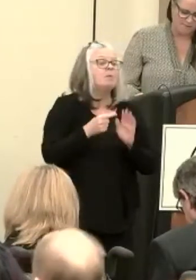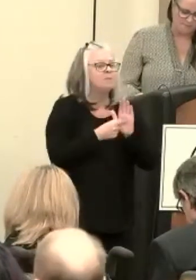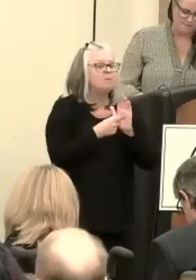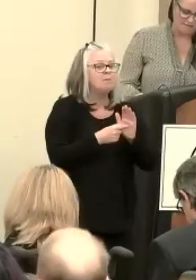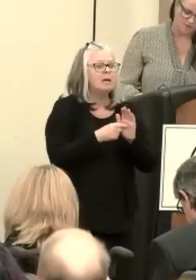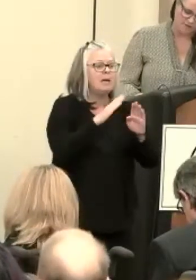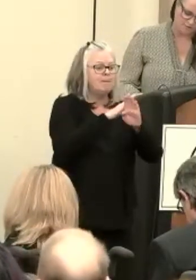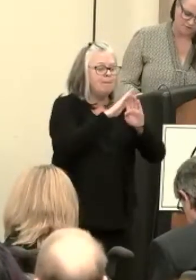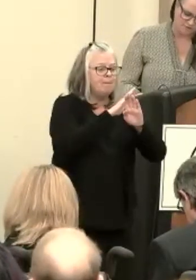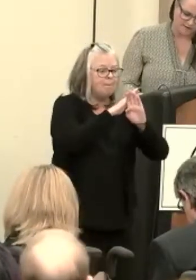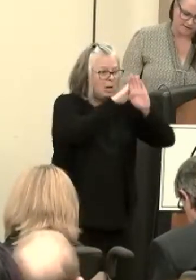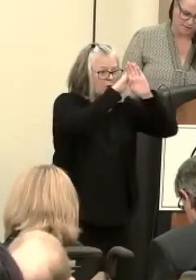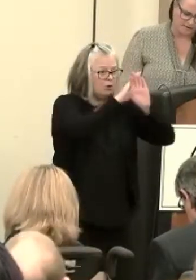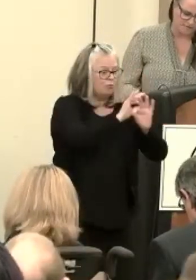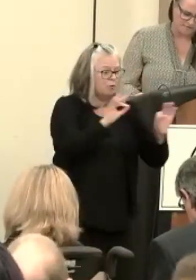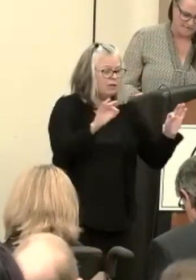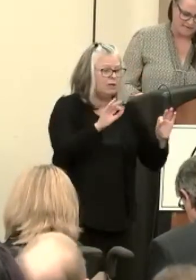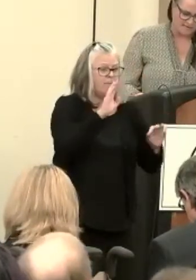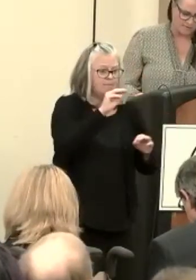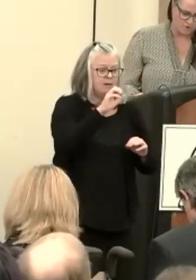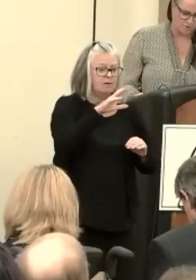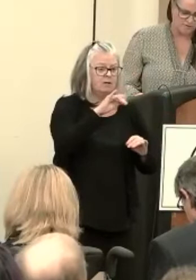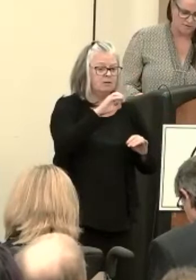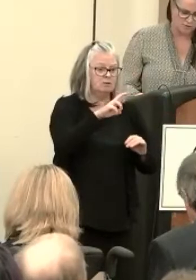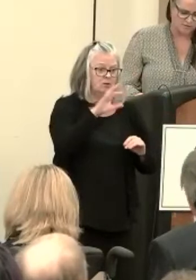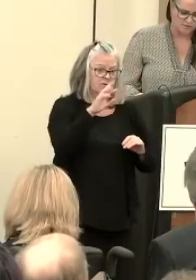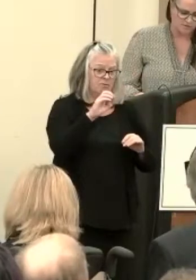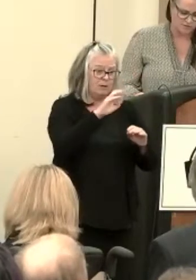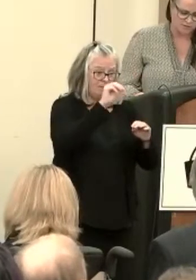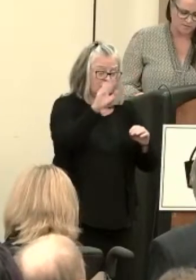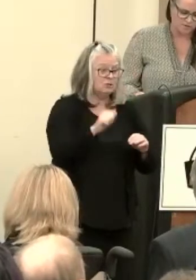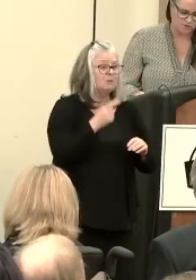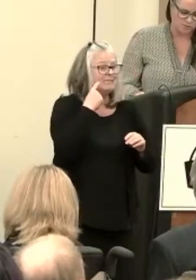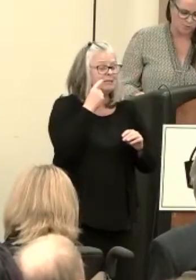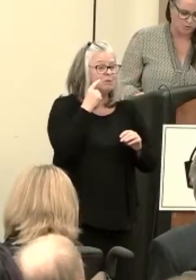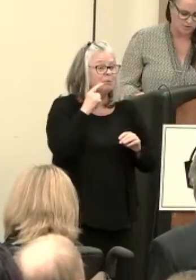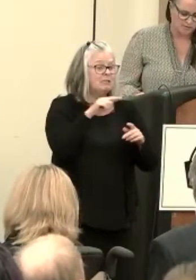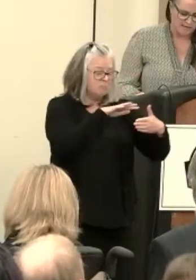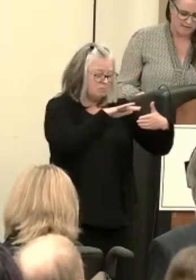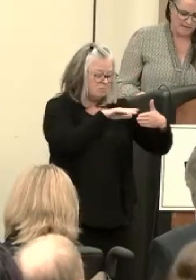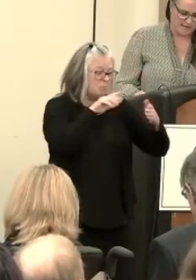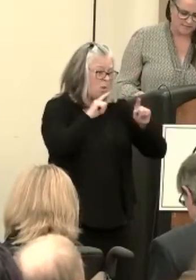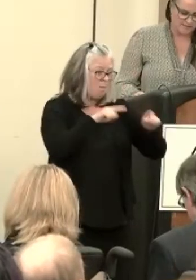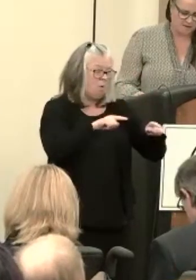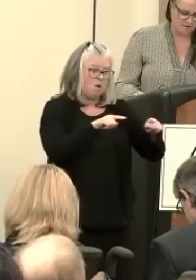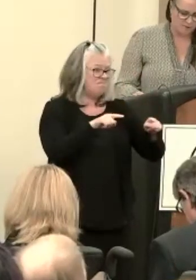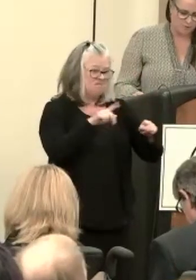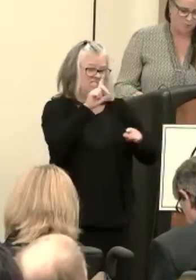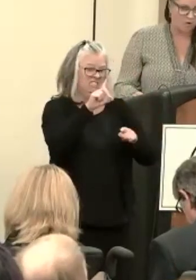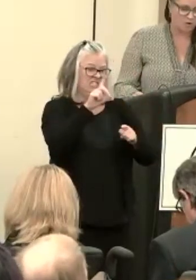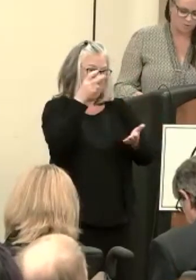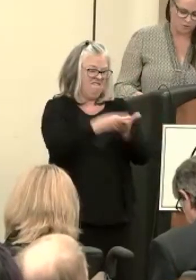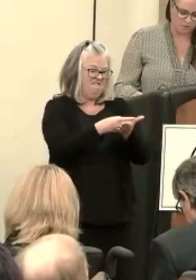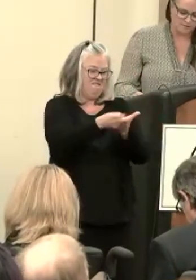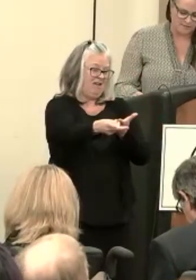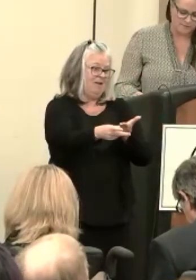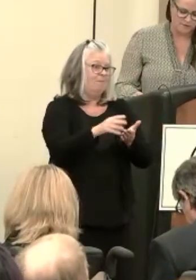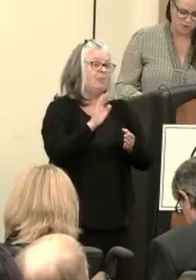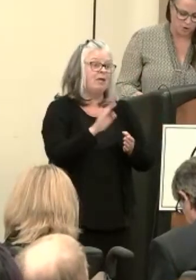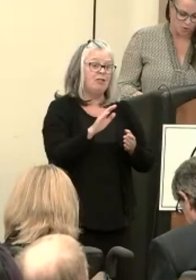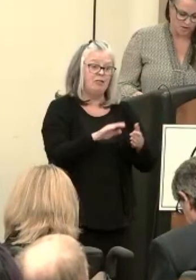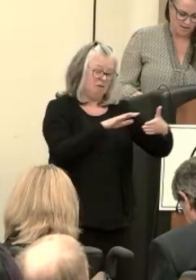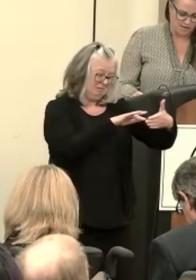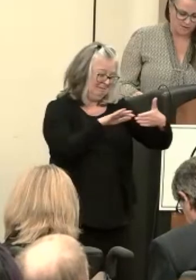gave implementation efforts a failing grade of D in their most recent 2022 midterm report, and as covered in their report card, progress has